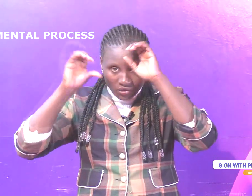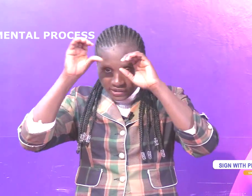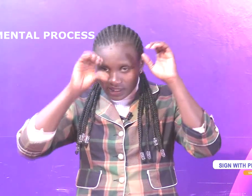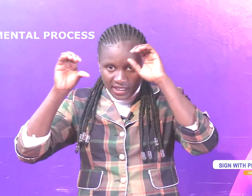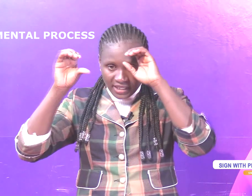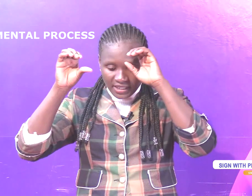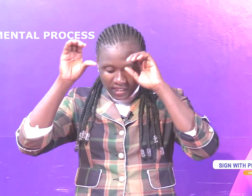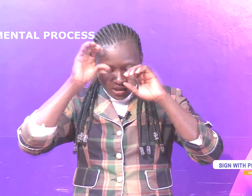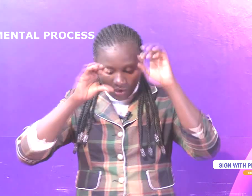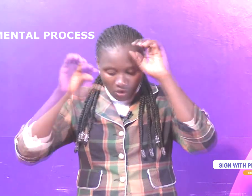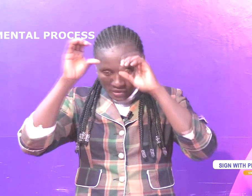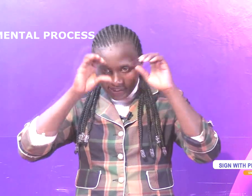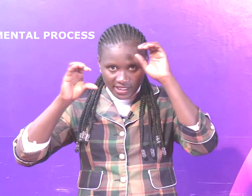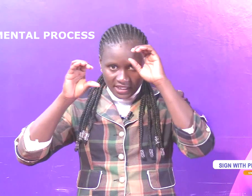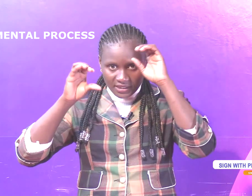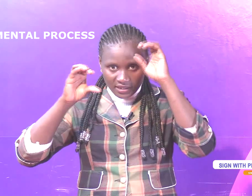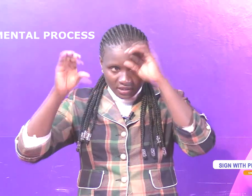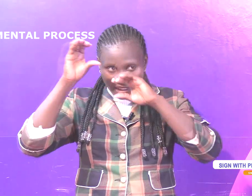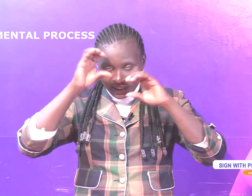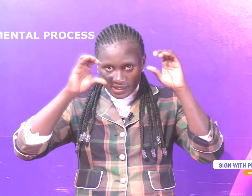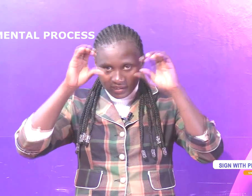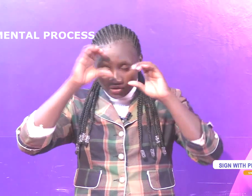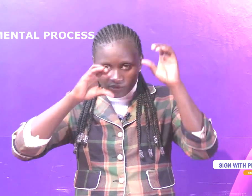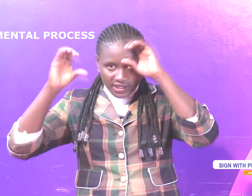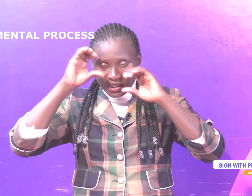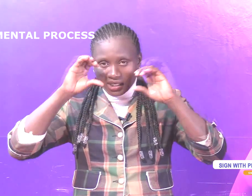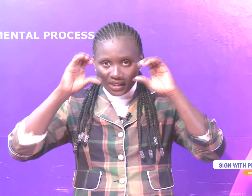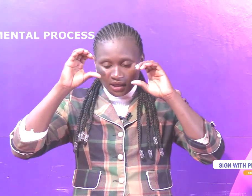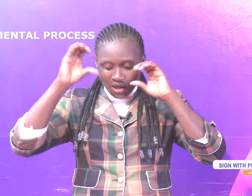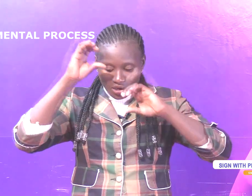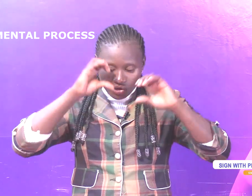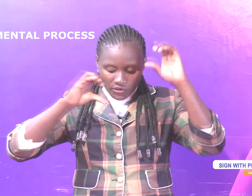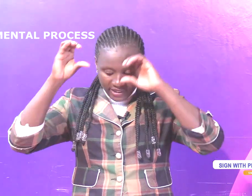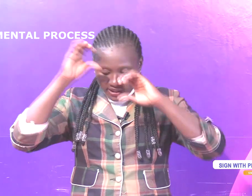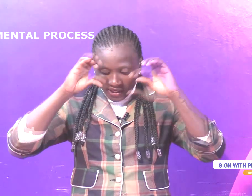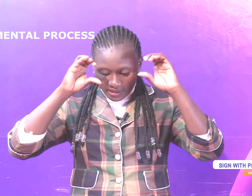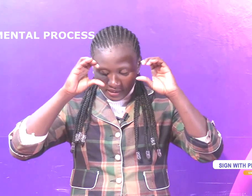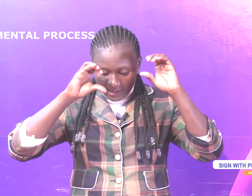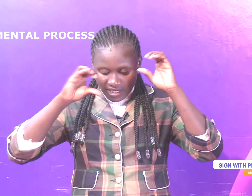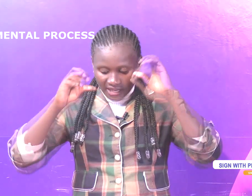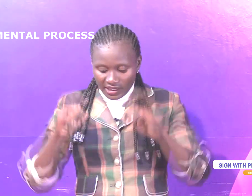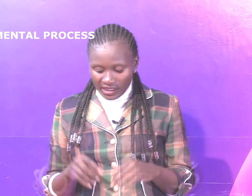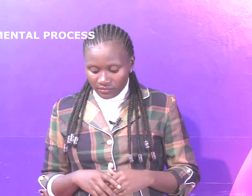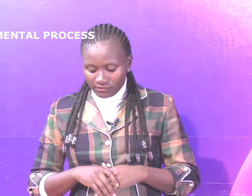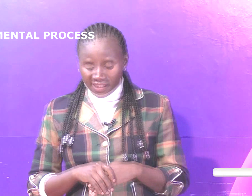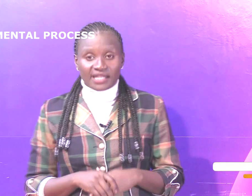Consider, consider, like this. Consider, consider. And then misunderstand,